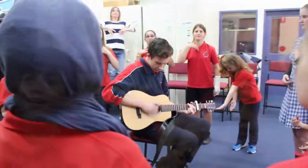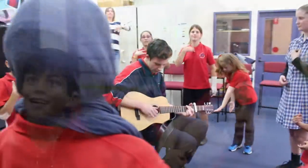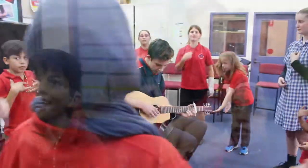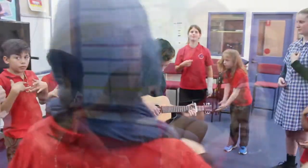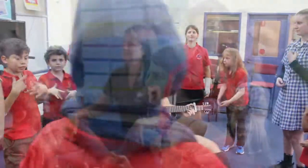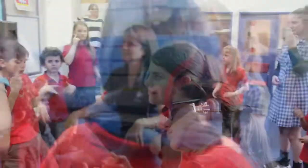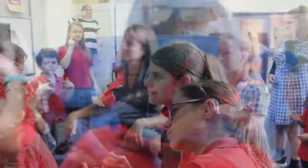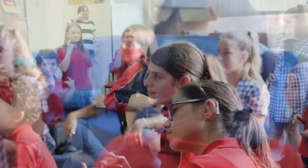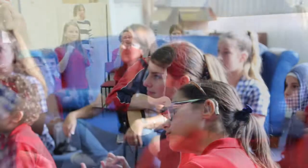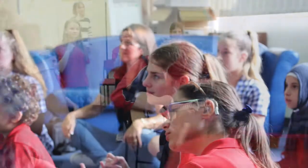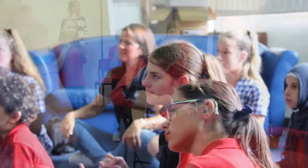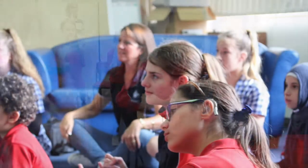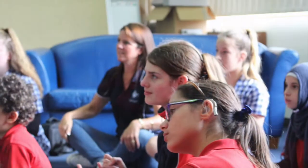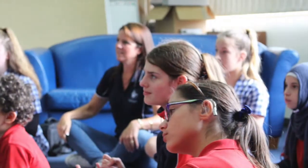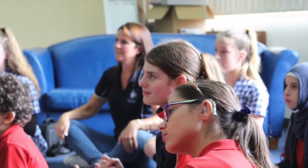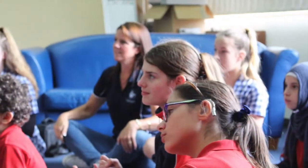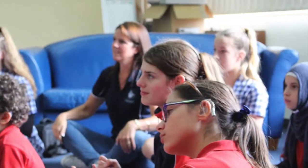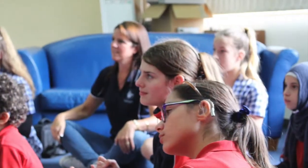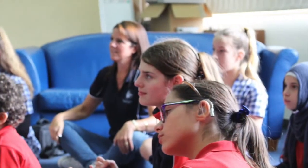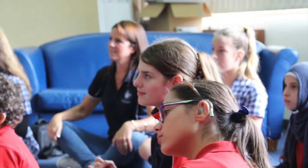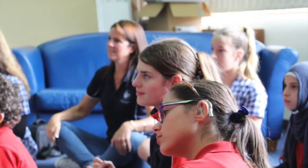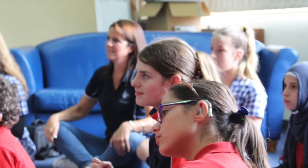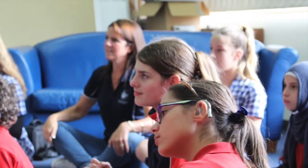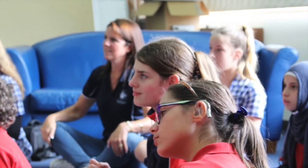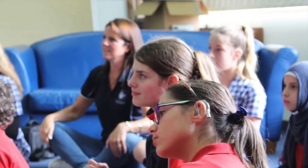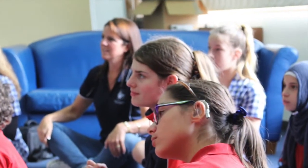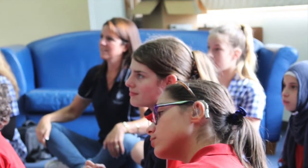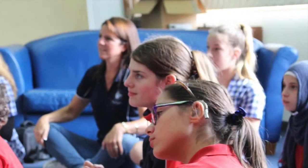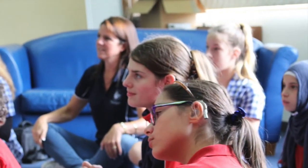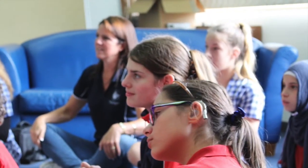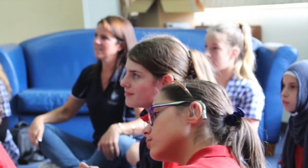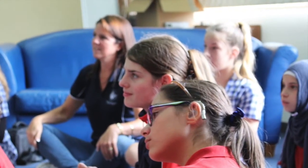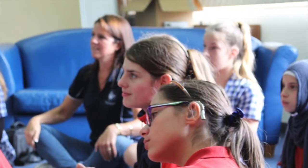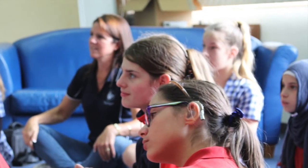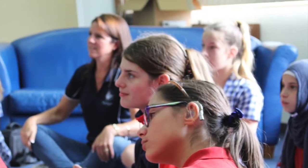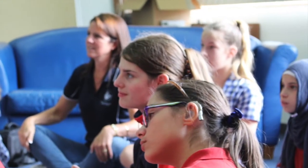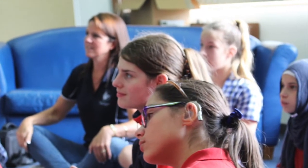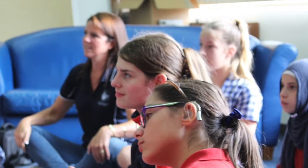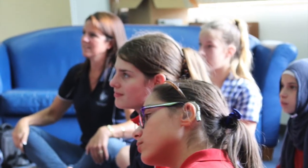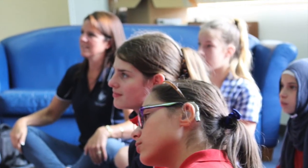Isolation that I feel. You have the power to